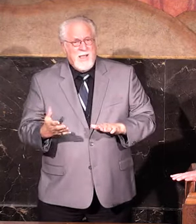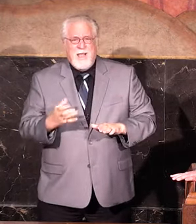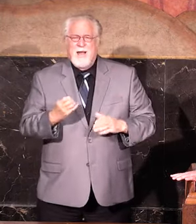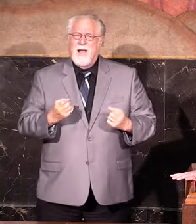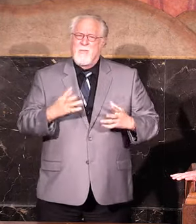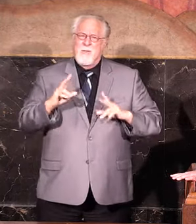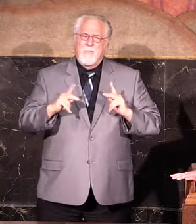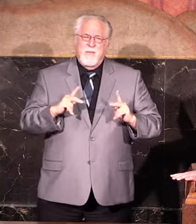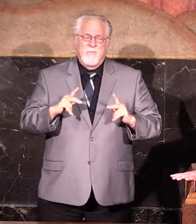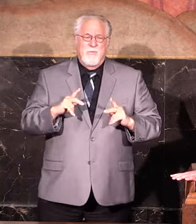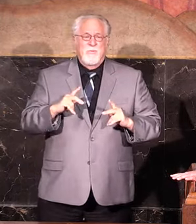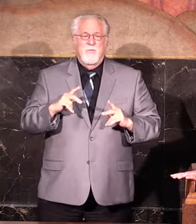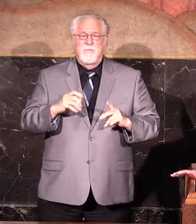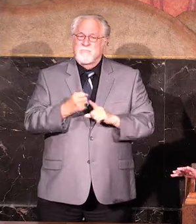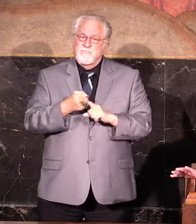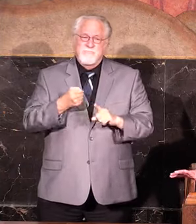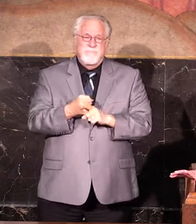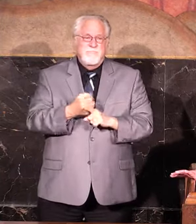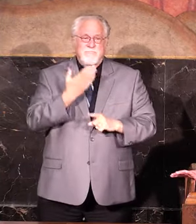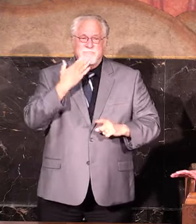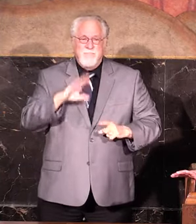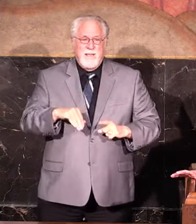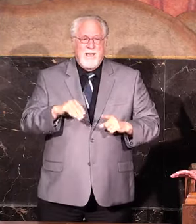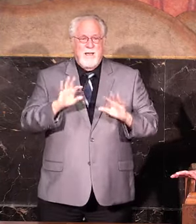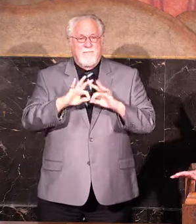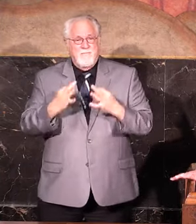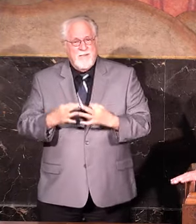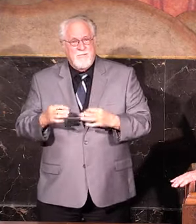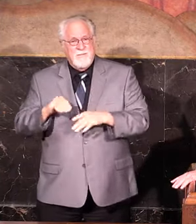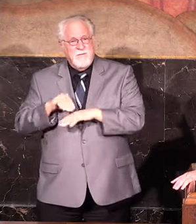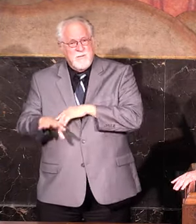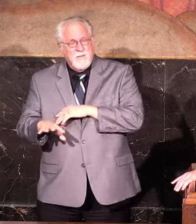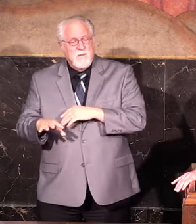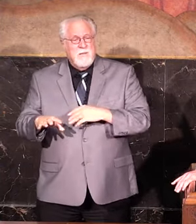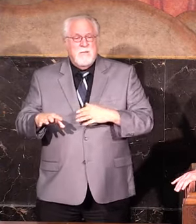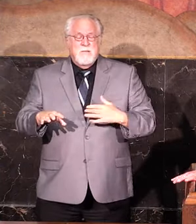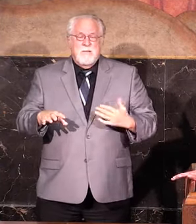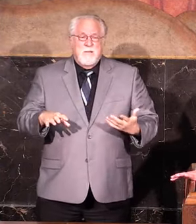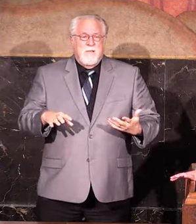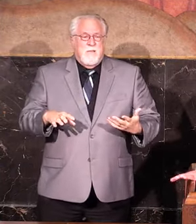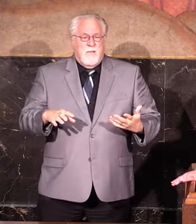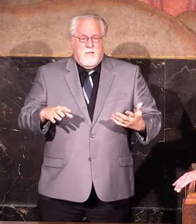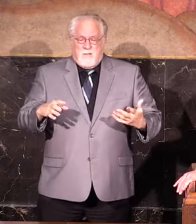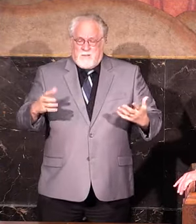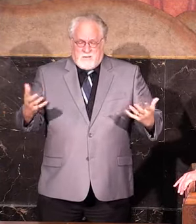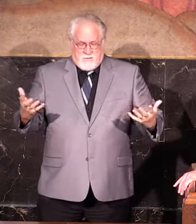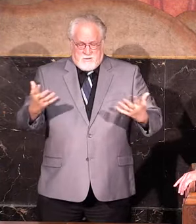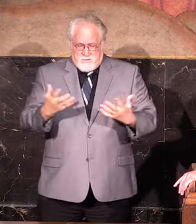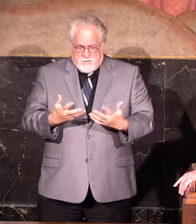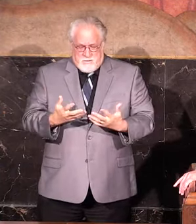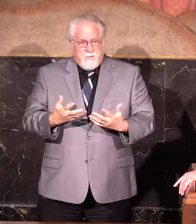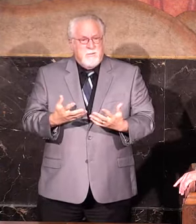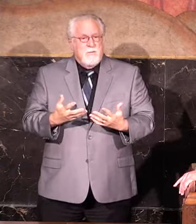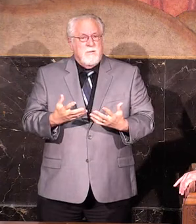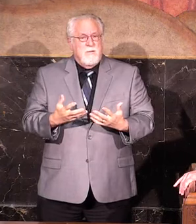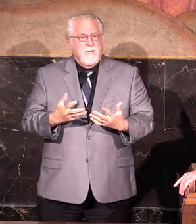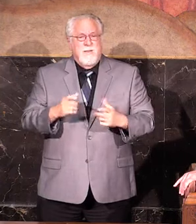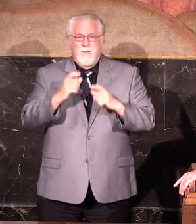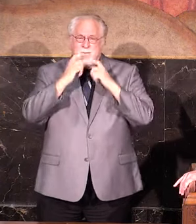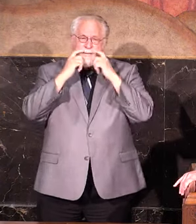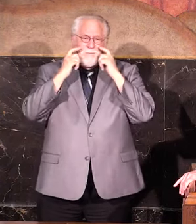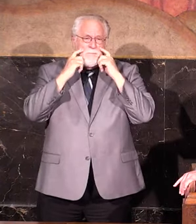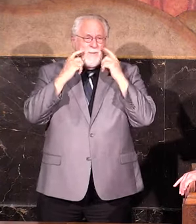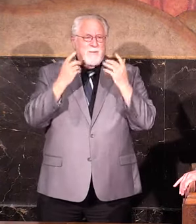many people are being severely impacted, and how many families and so forth, if you put it all into context, the mask is a